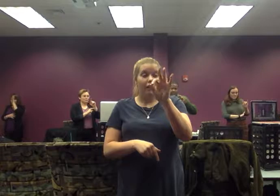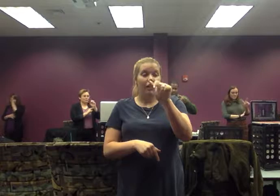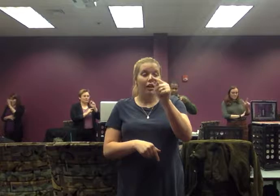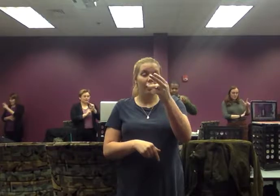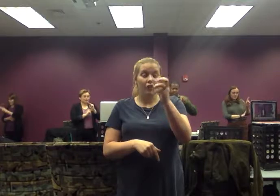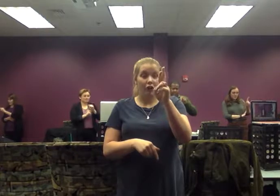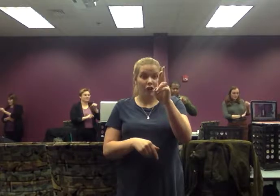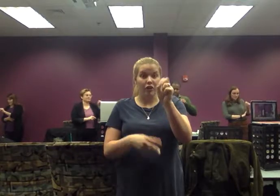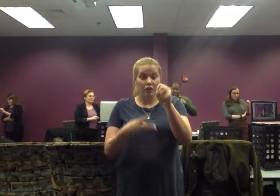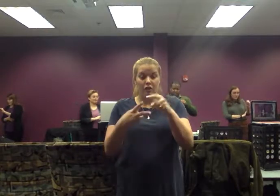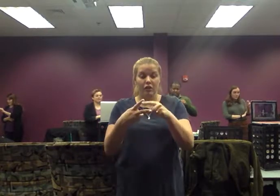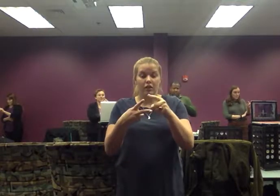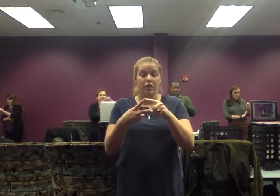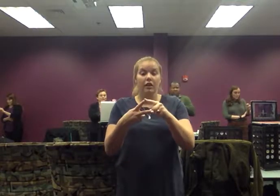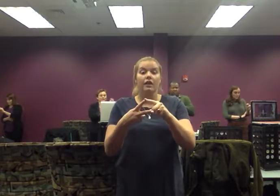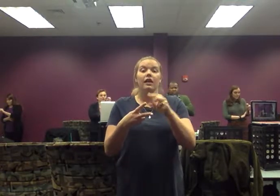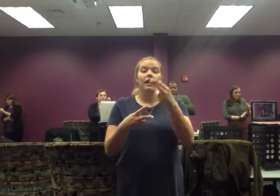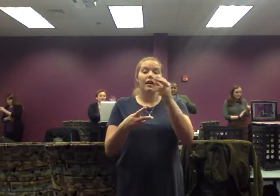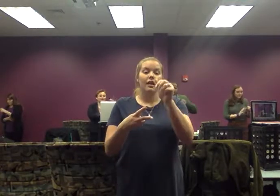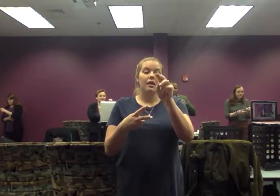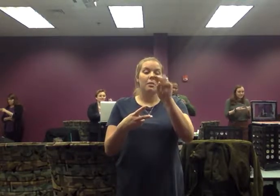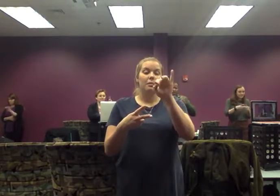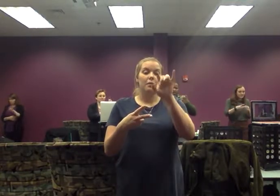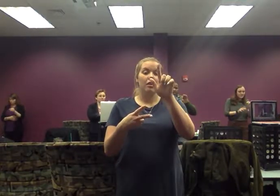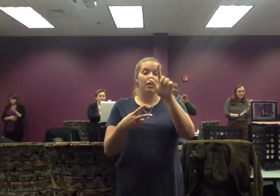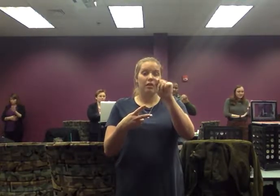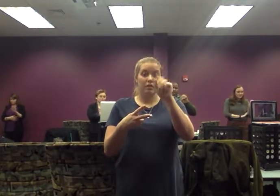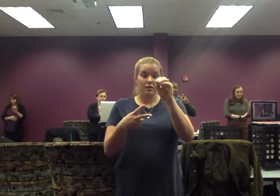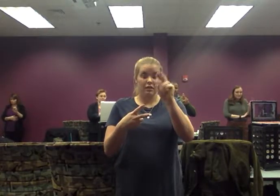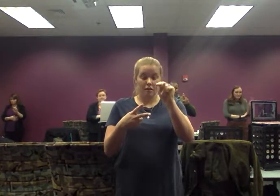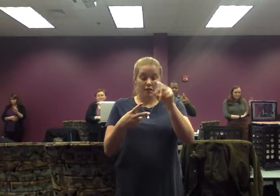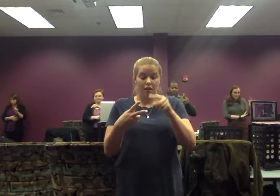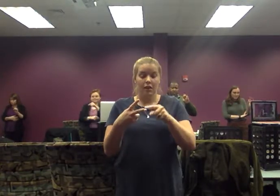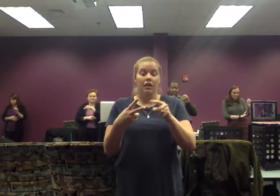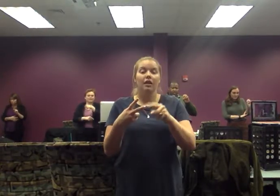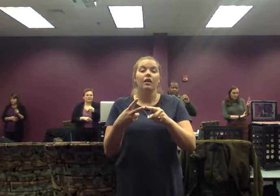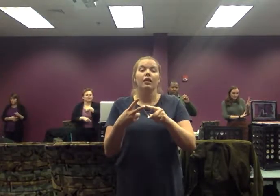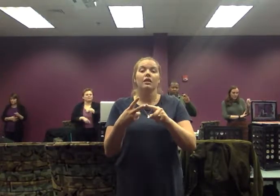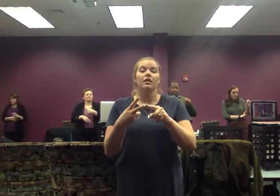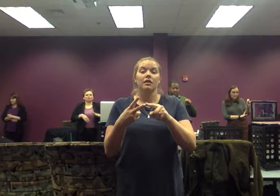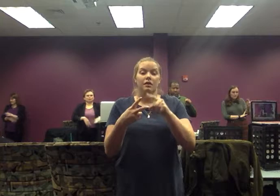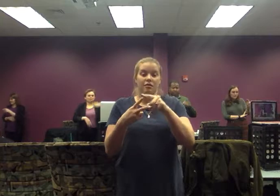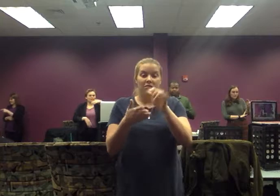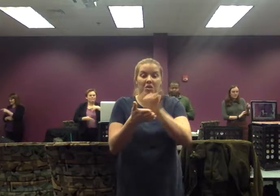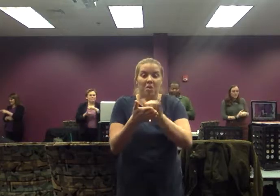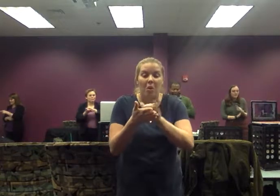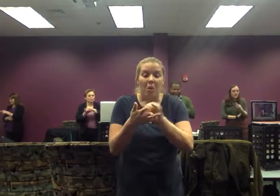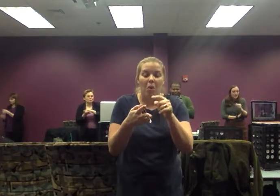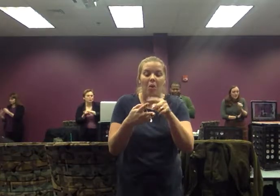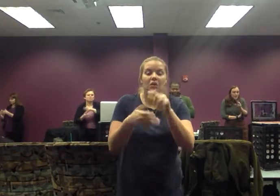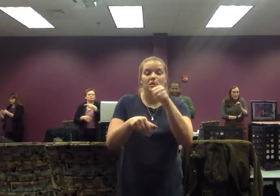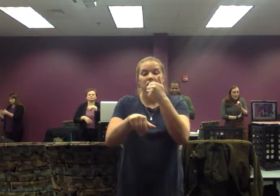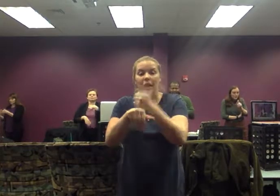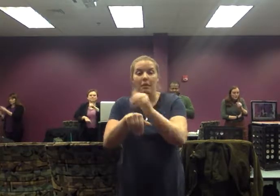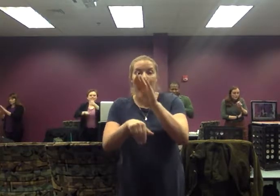Hamilton, coming from a commercial background, going to the state of New York and founding banking commercial interests